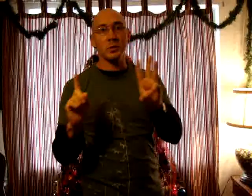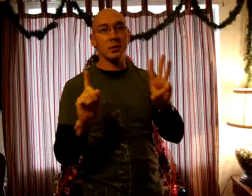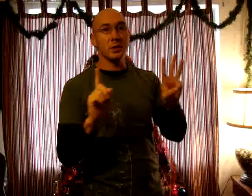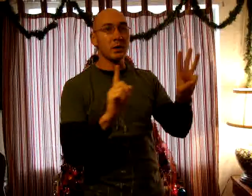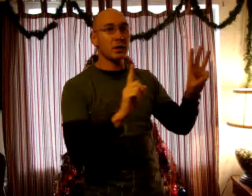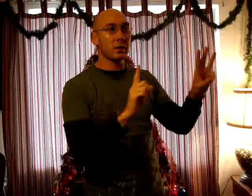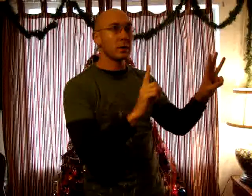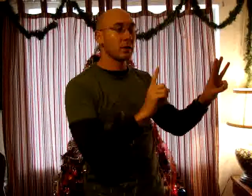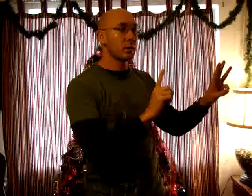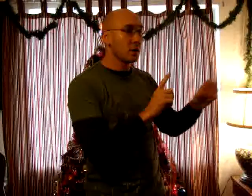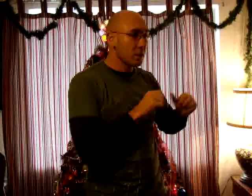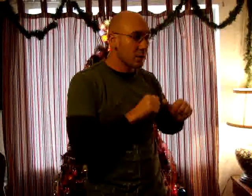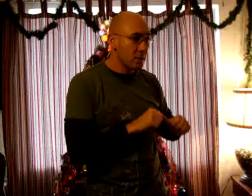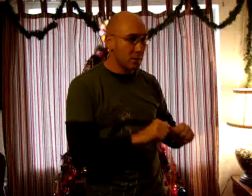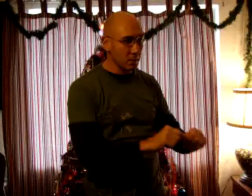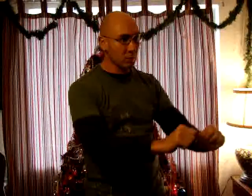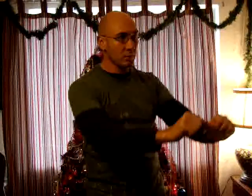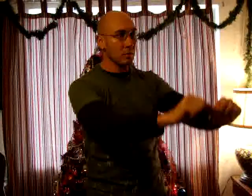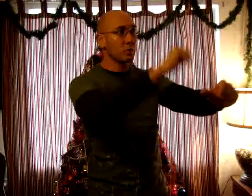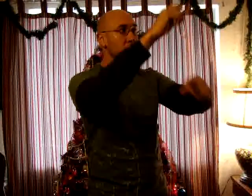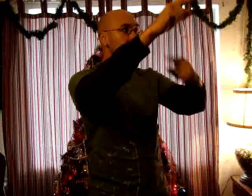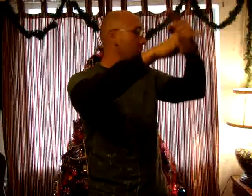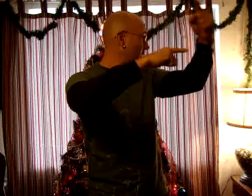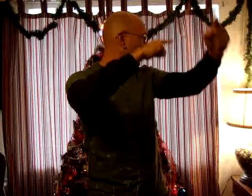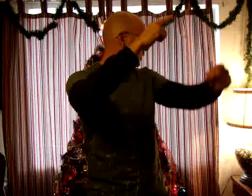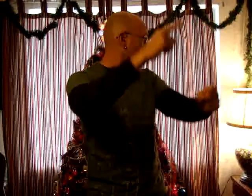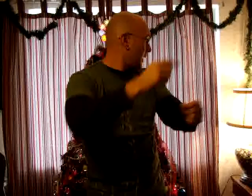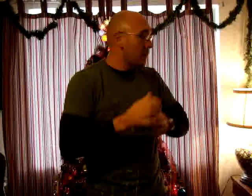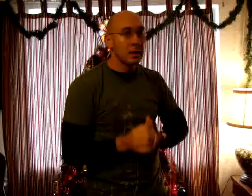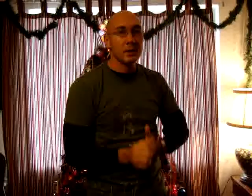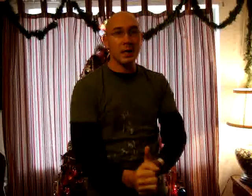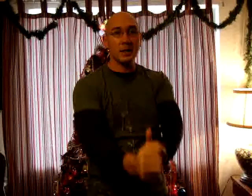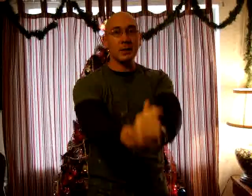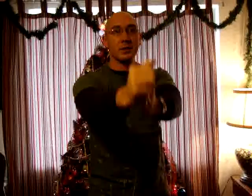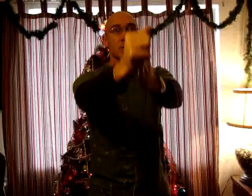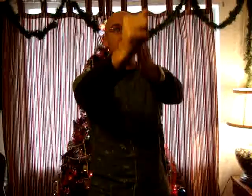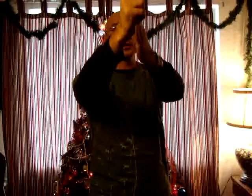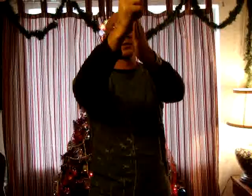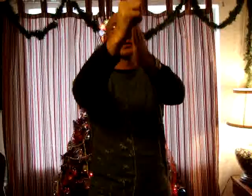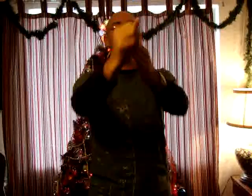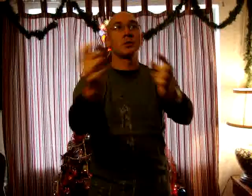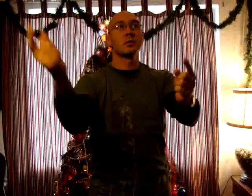westward leading, still proceeding, guide us